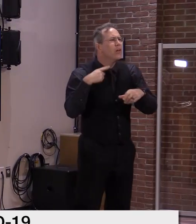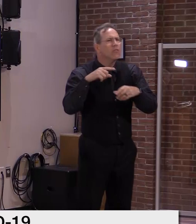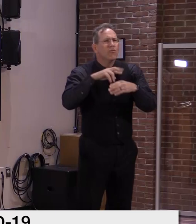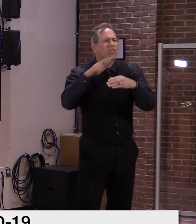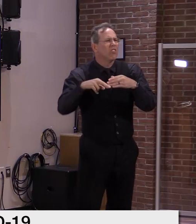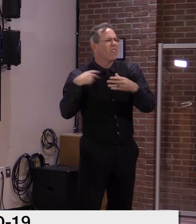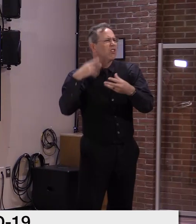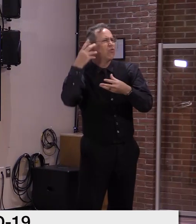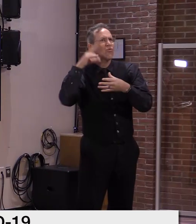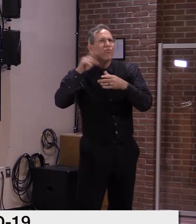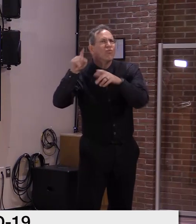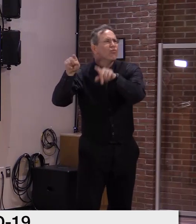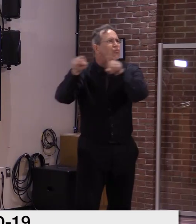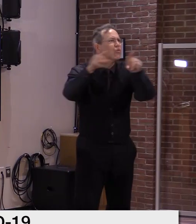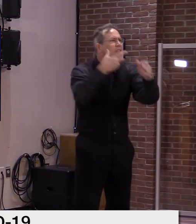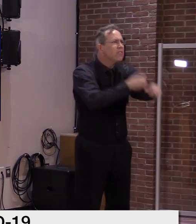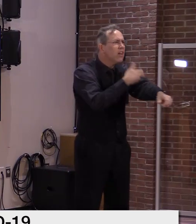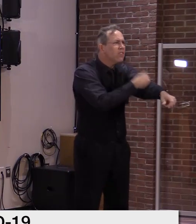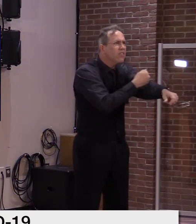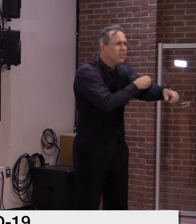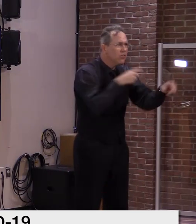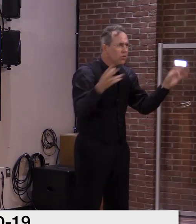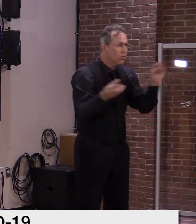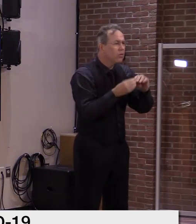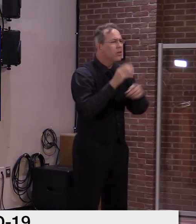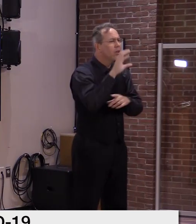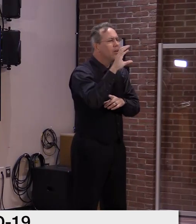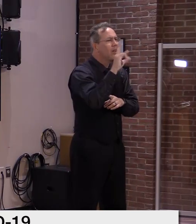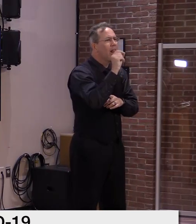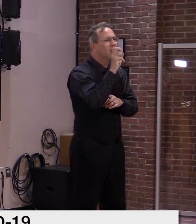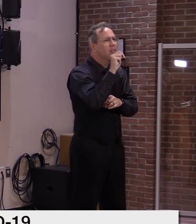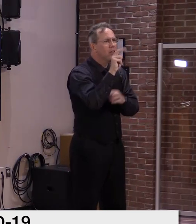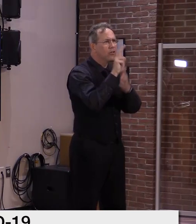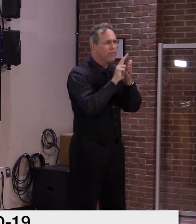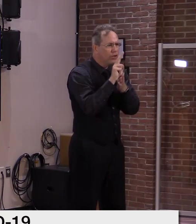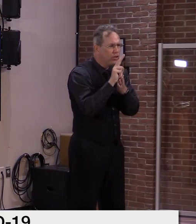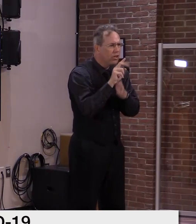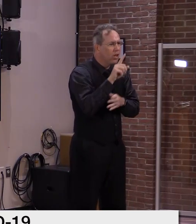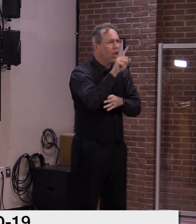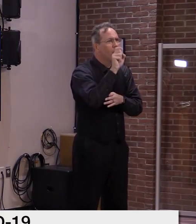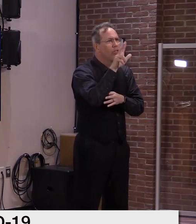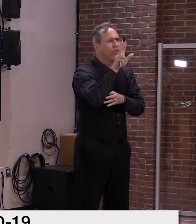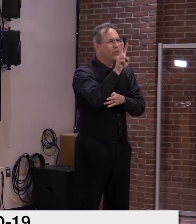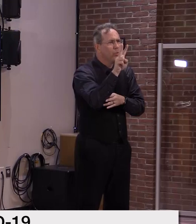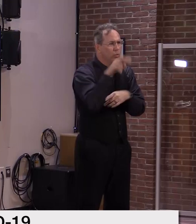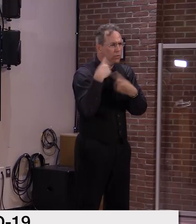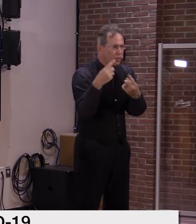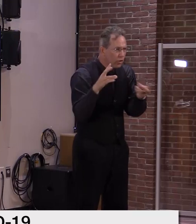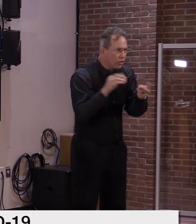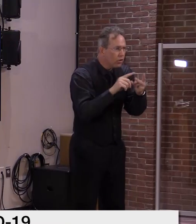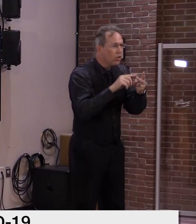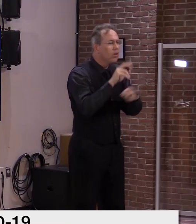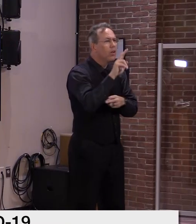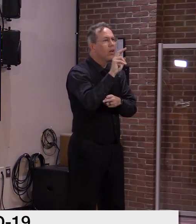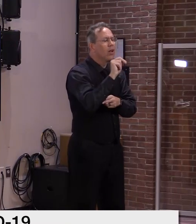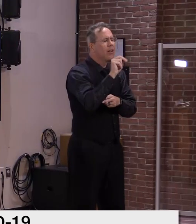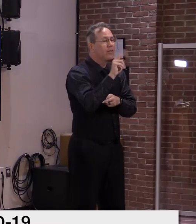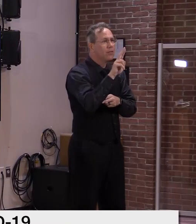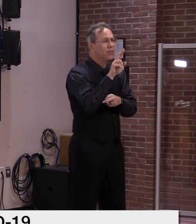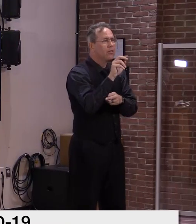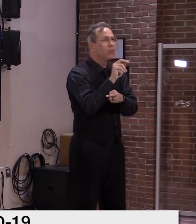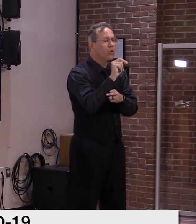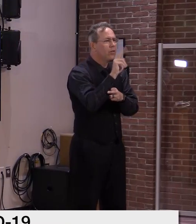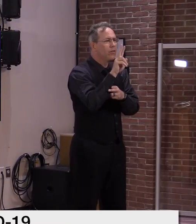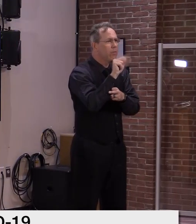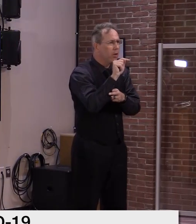In Castleton, we had 132 people get vaccinated. At Northern Vermont University in Linden, it